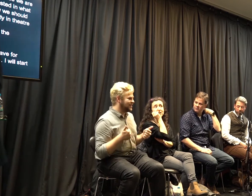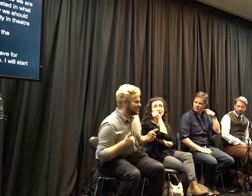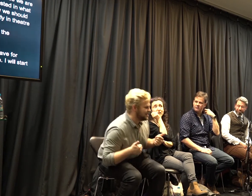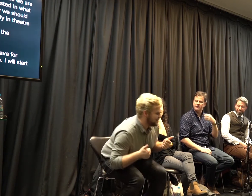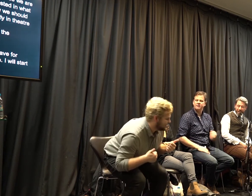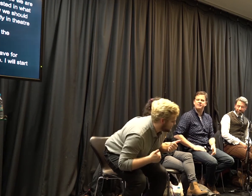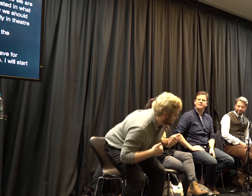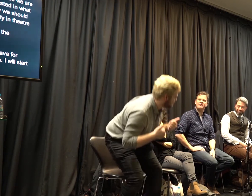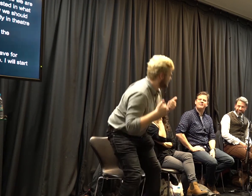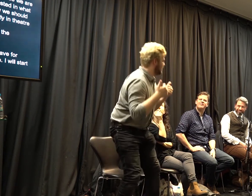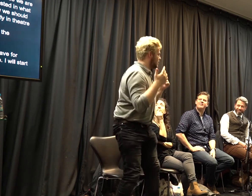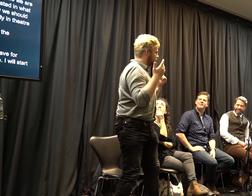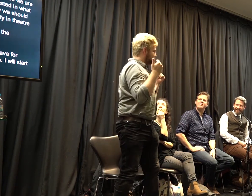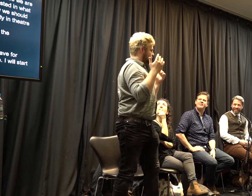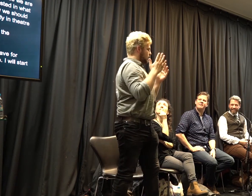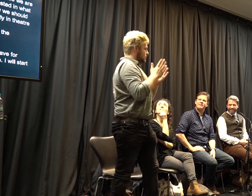That's you. What? Yeah.